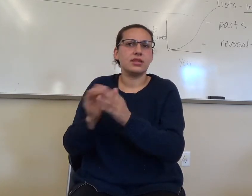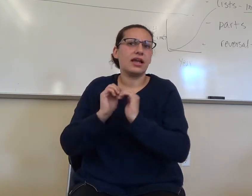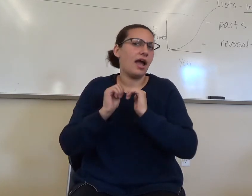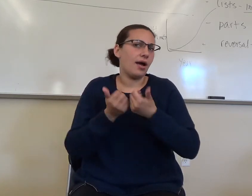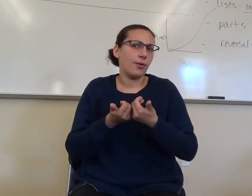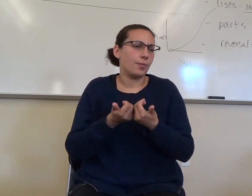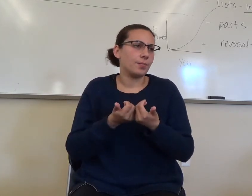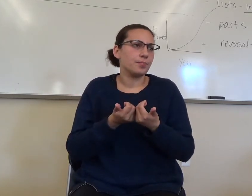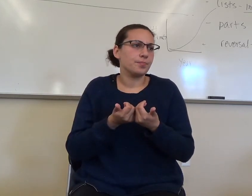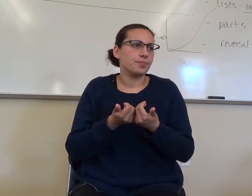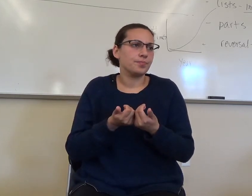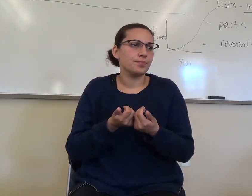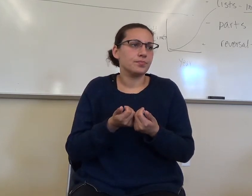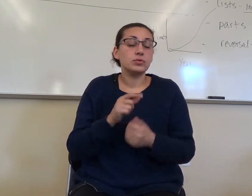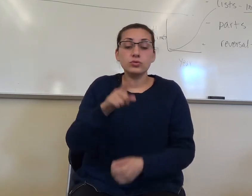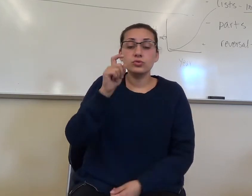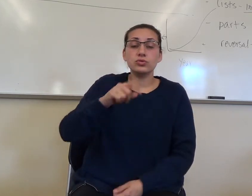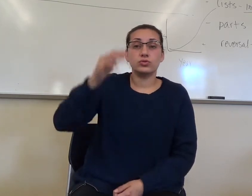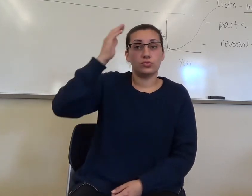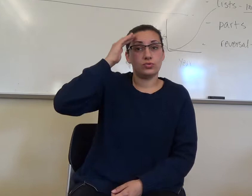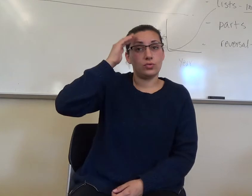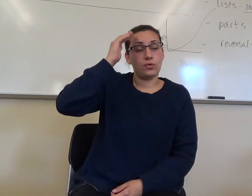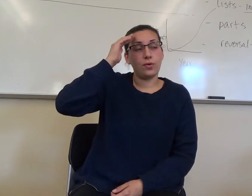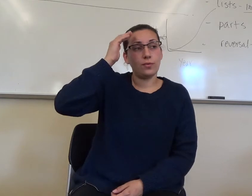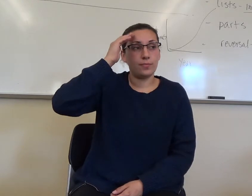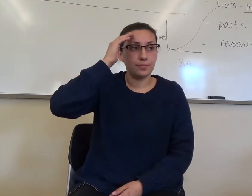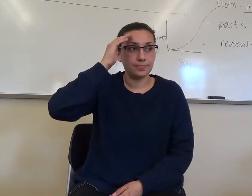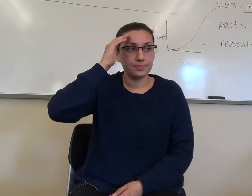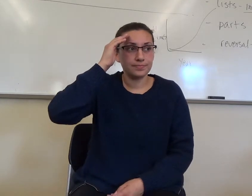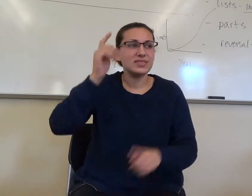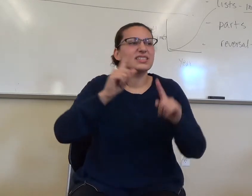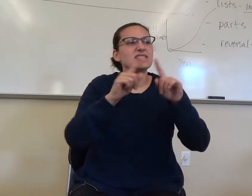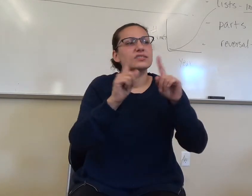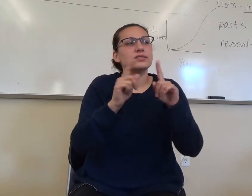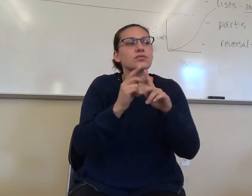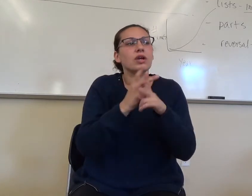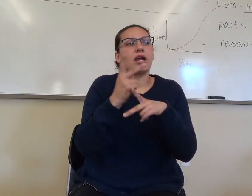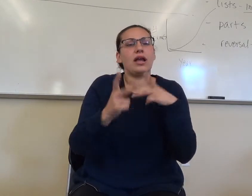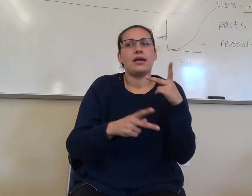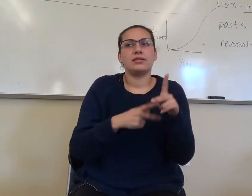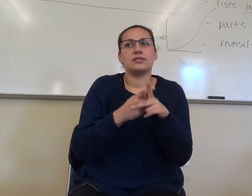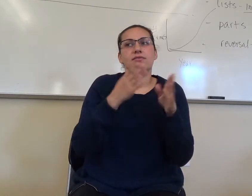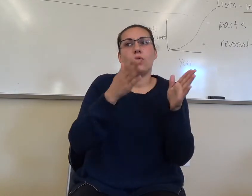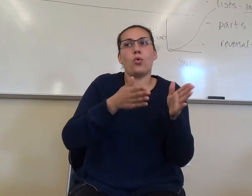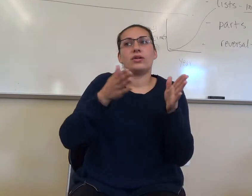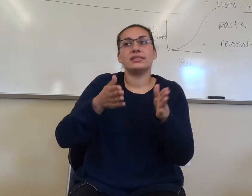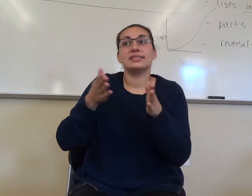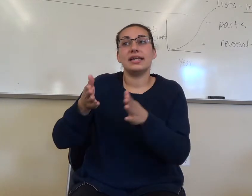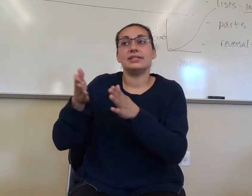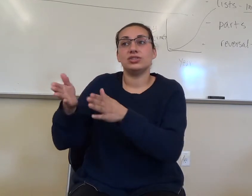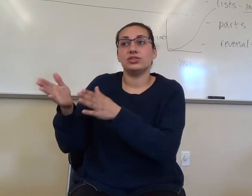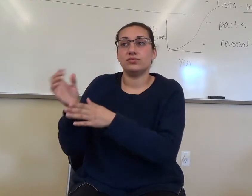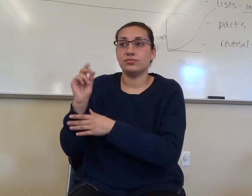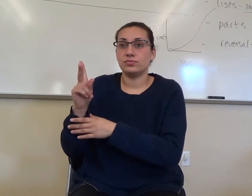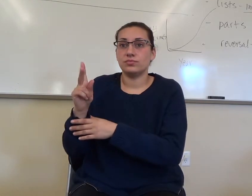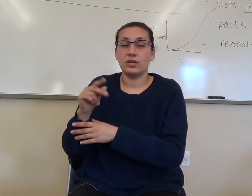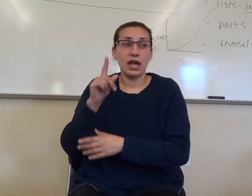is being aware of these different types of organization. If I asked you what the organization of